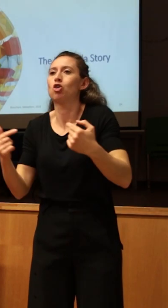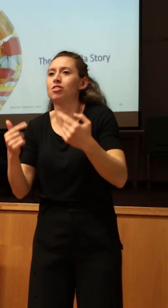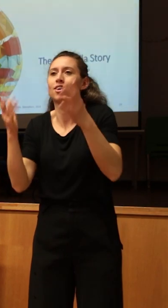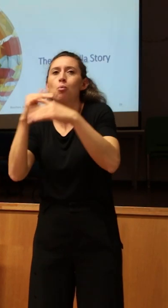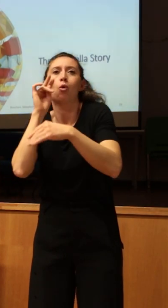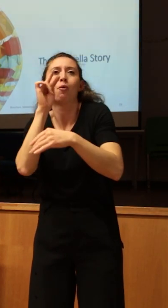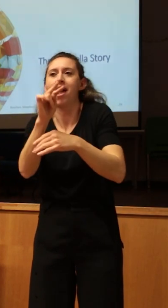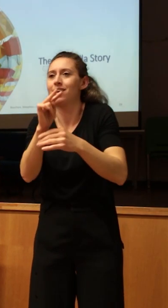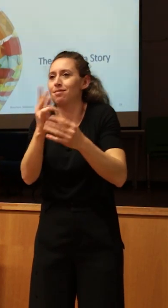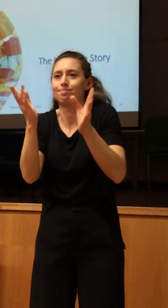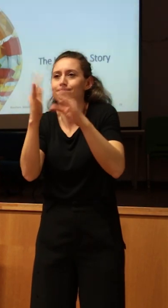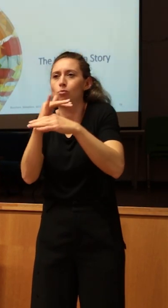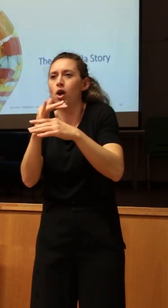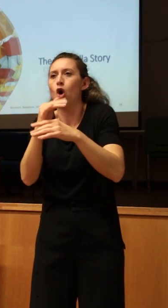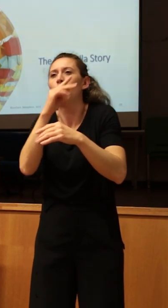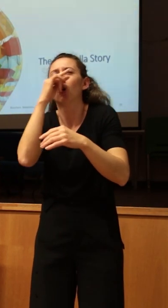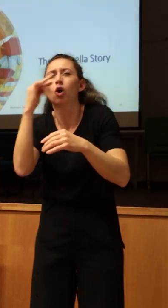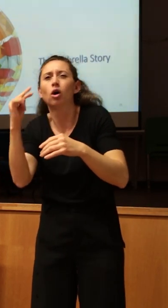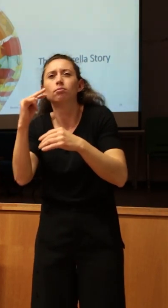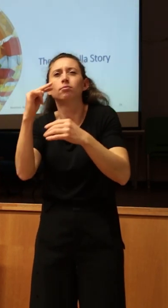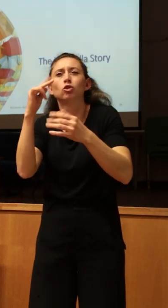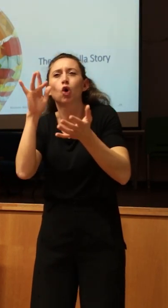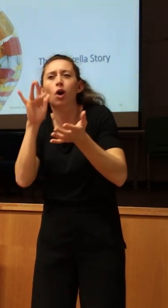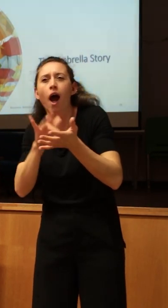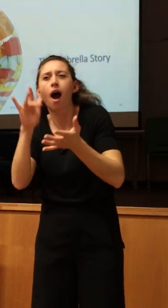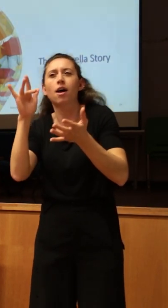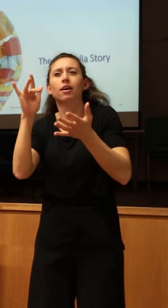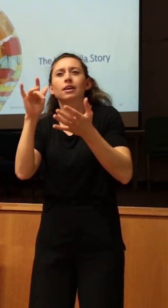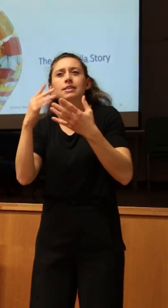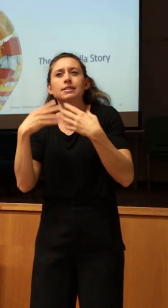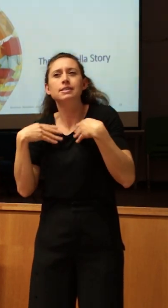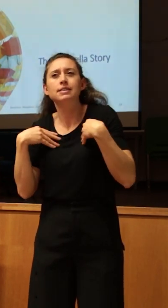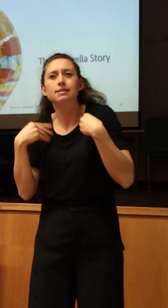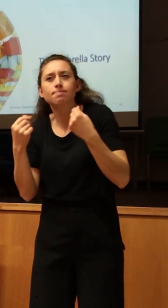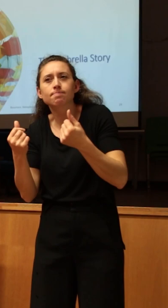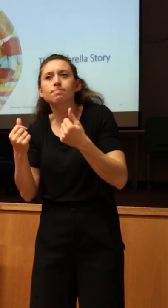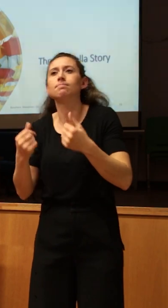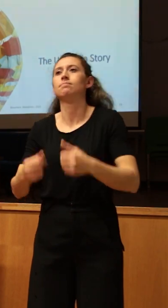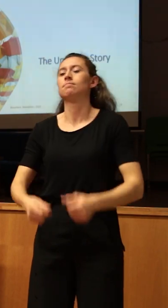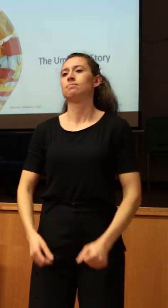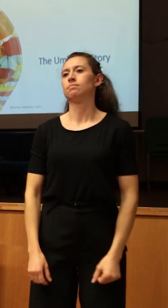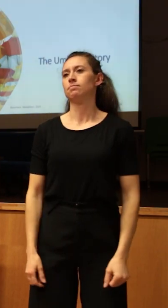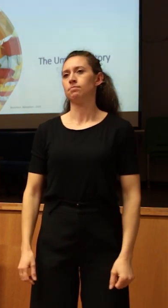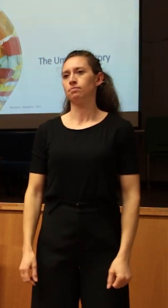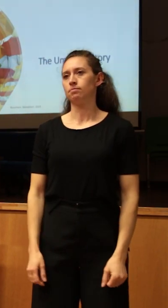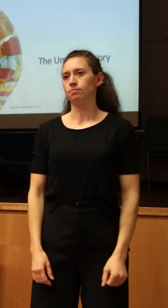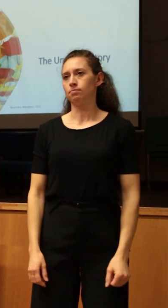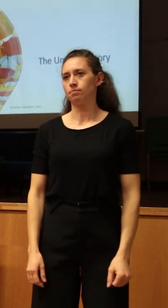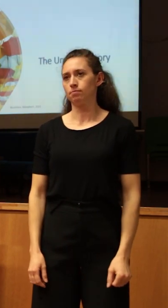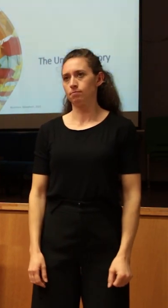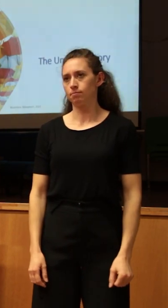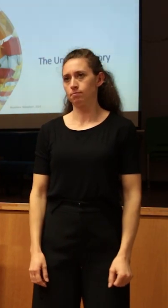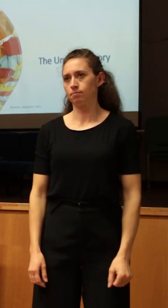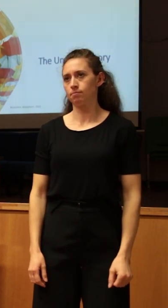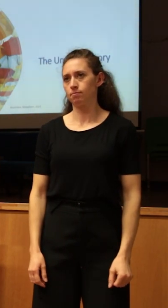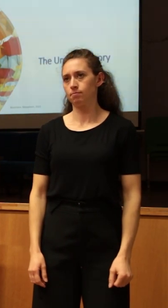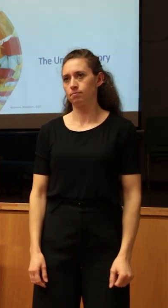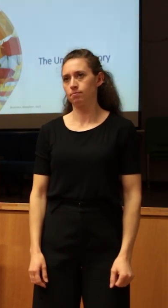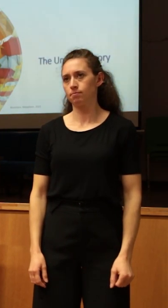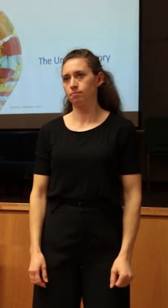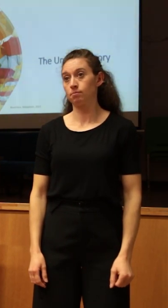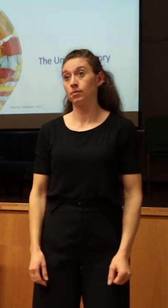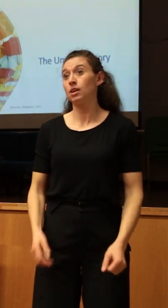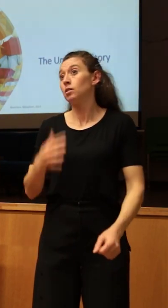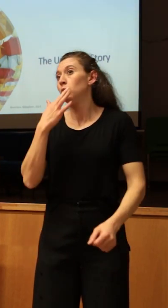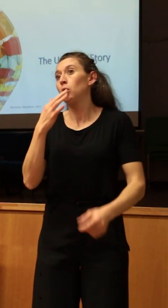podamos ver, oler, tocar, sentir. Yeah. So to change, we need to imagine.